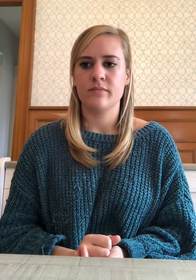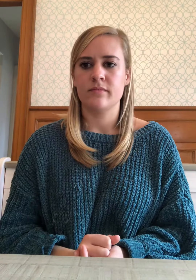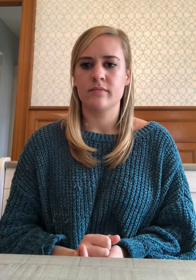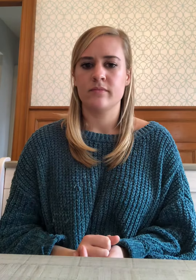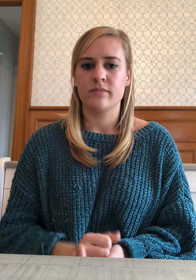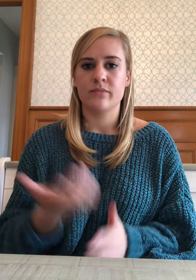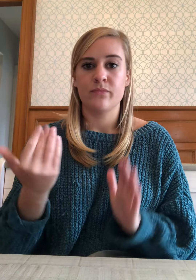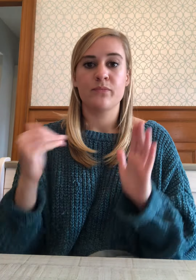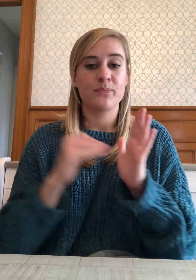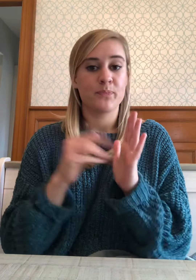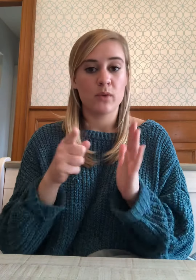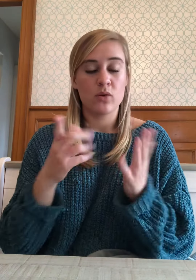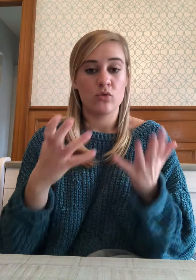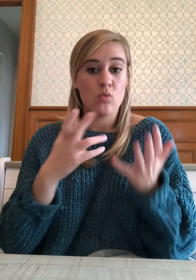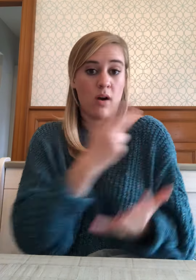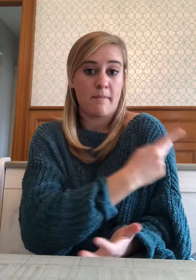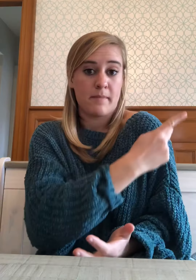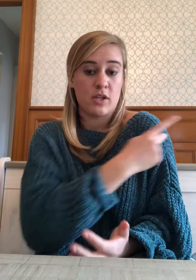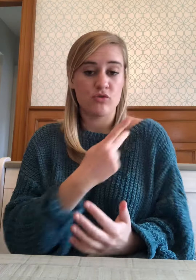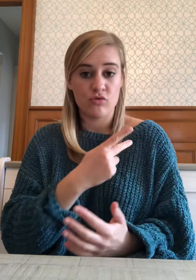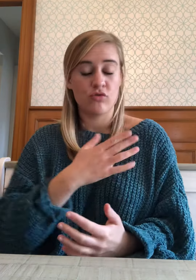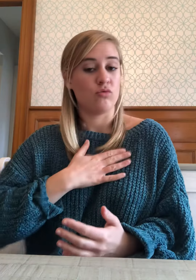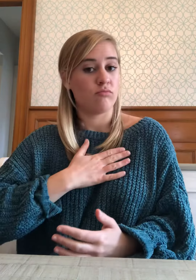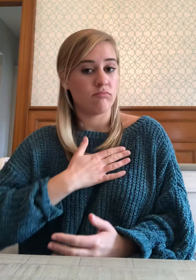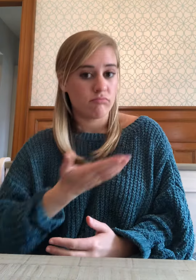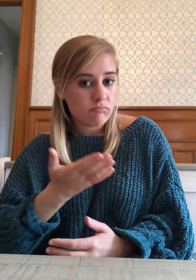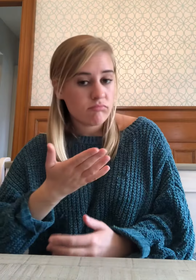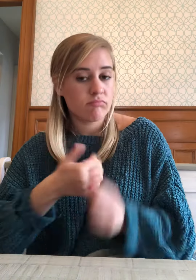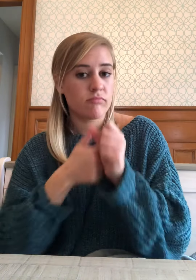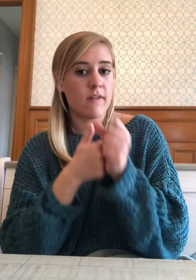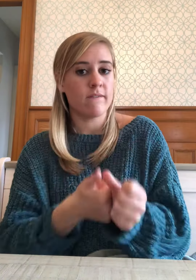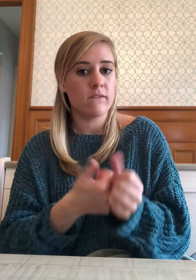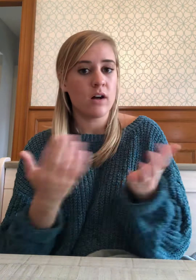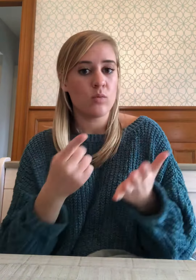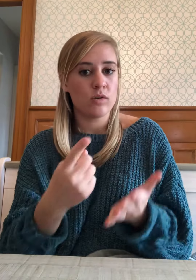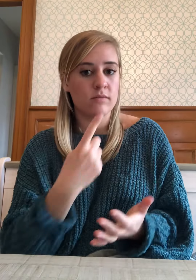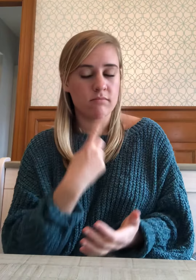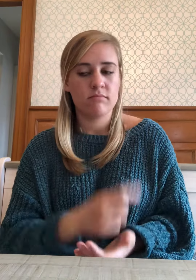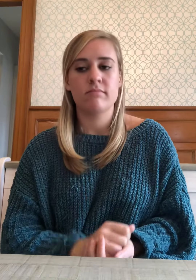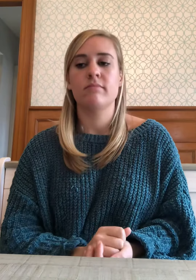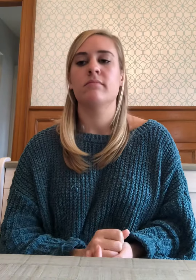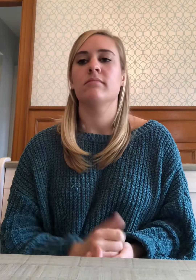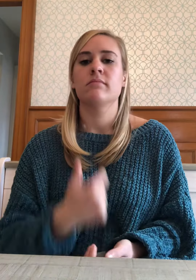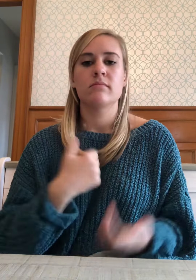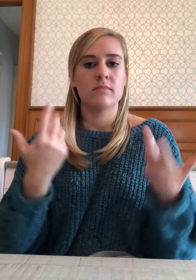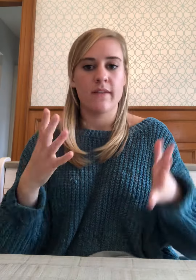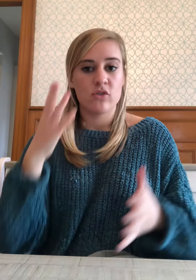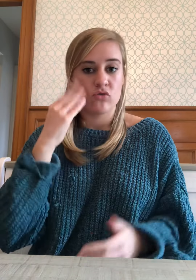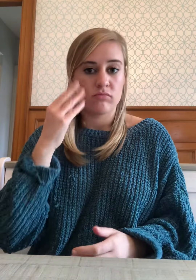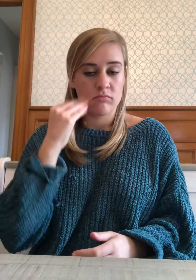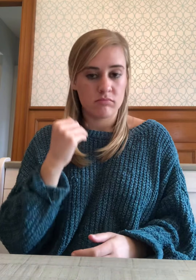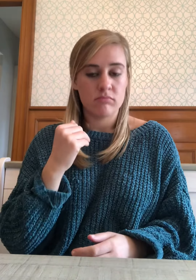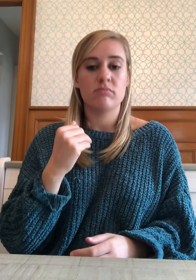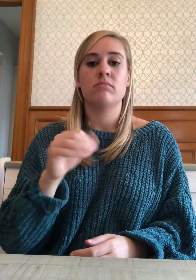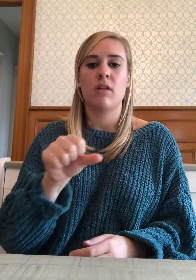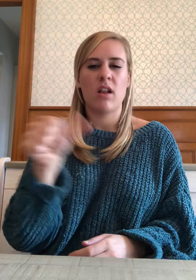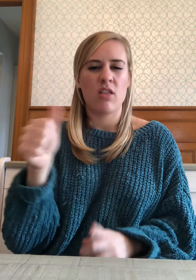cooperation. I've had, in another scenario, a fixed RPE. The kid didn't want the